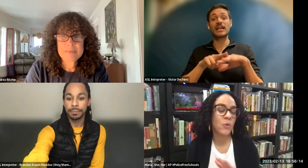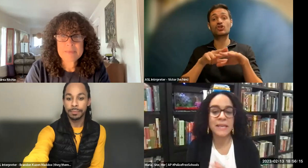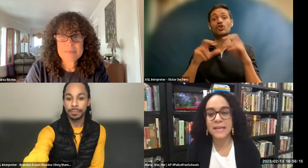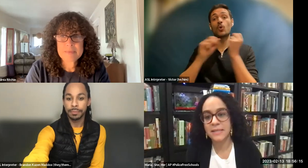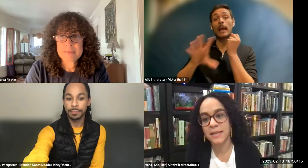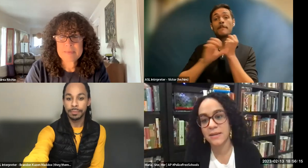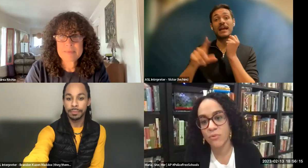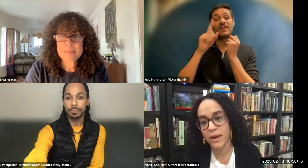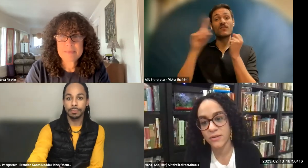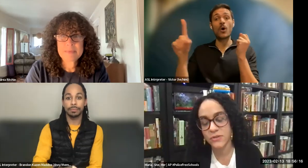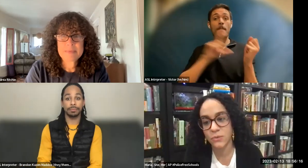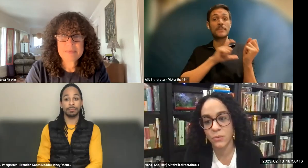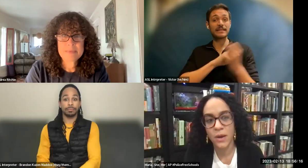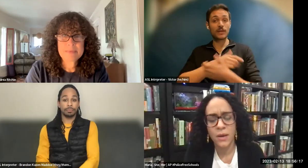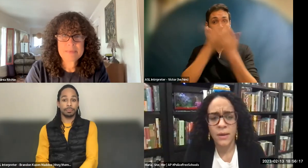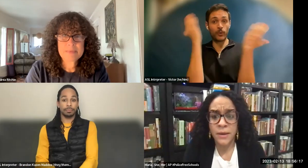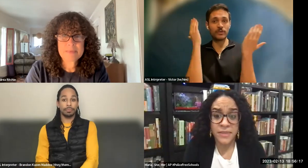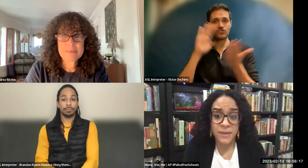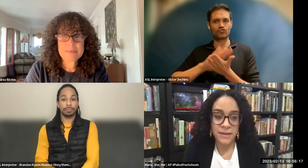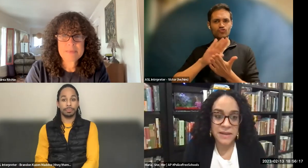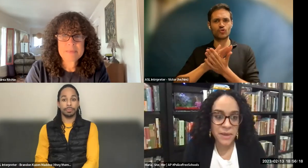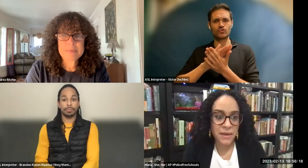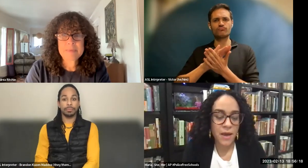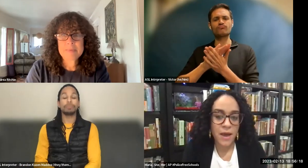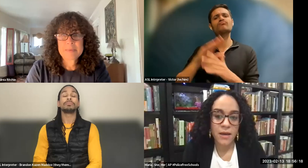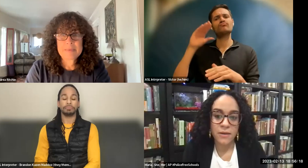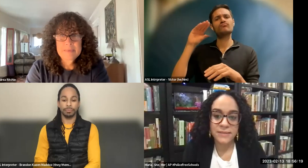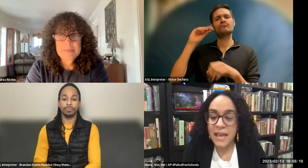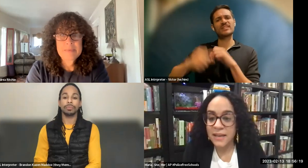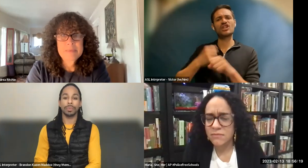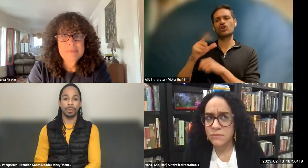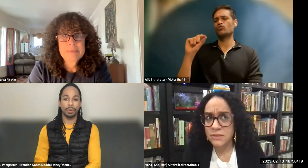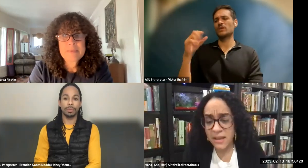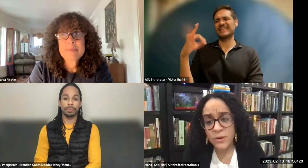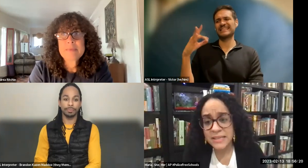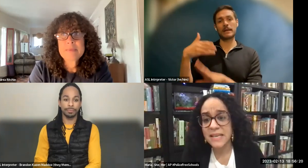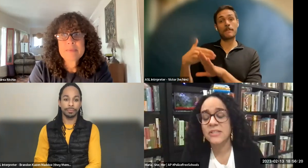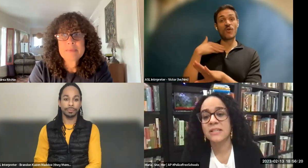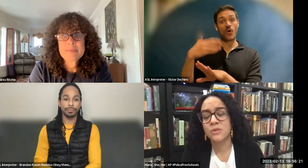in 2019, prior to the pandemic, 20